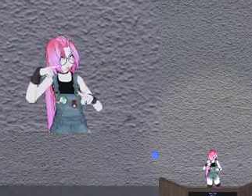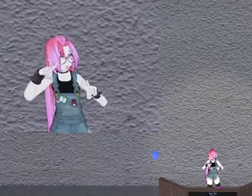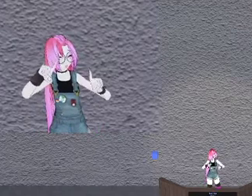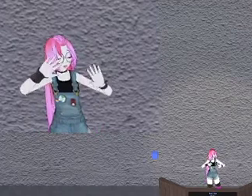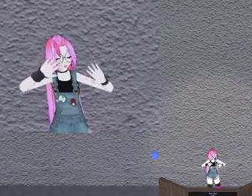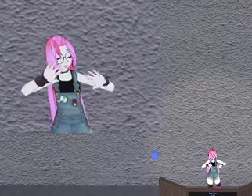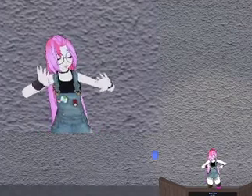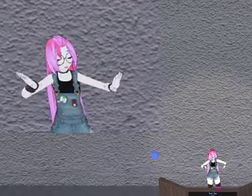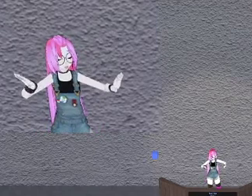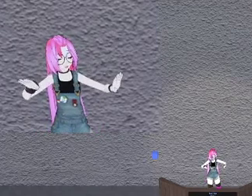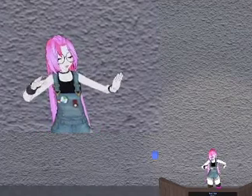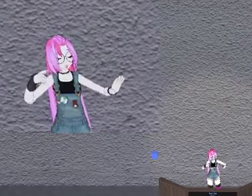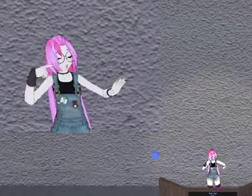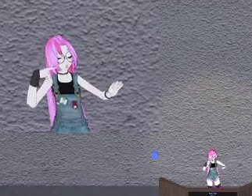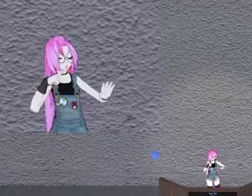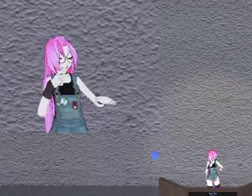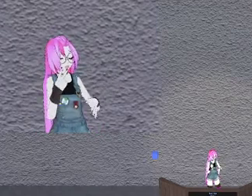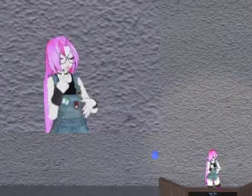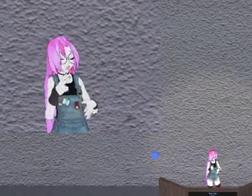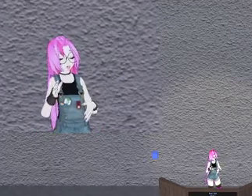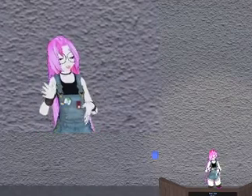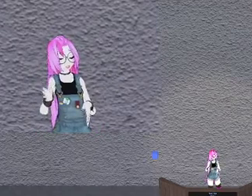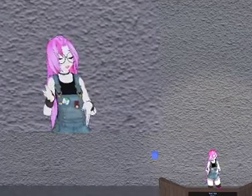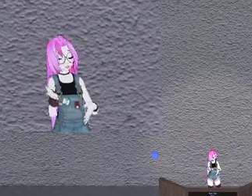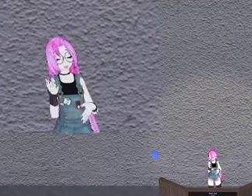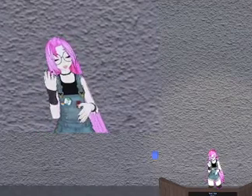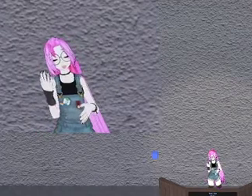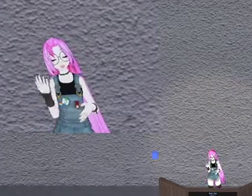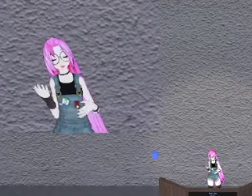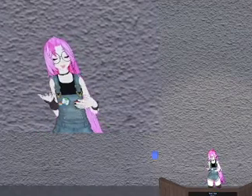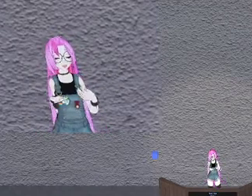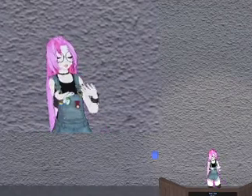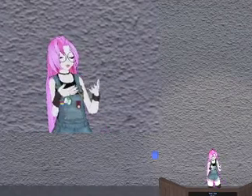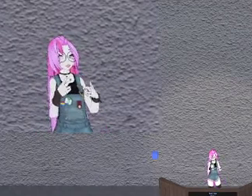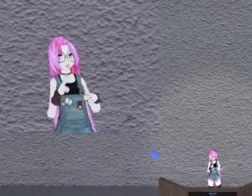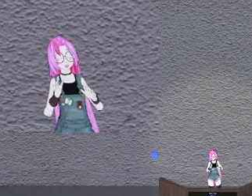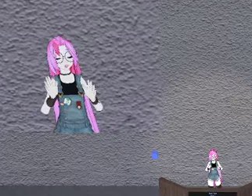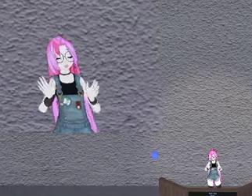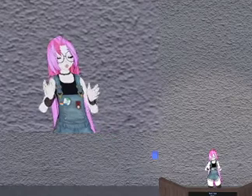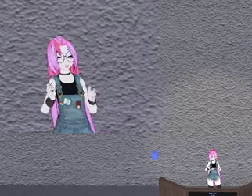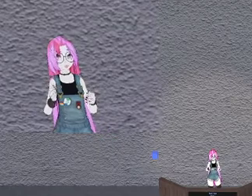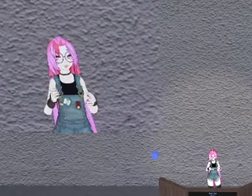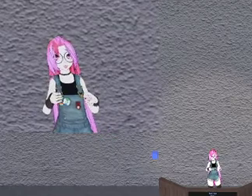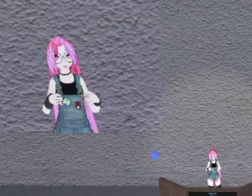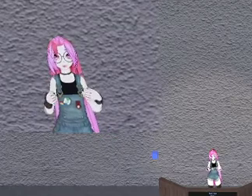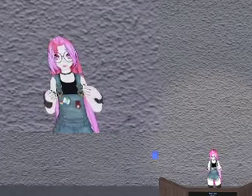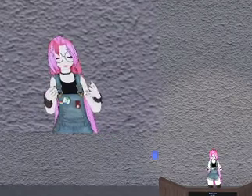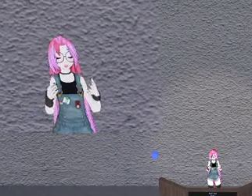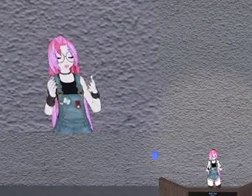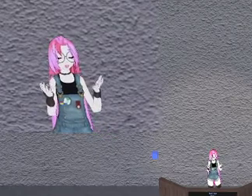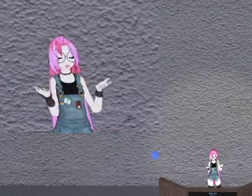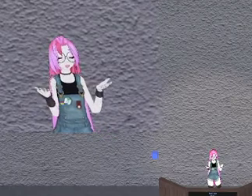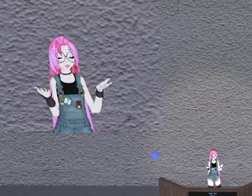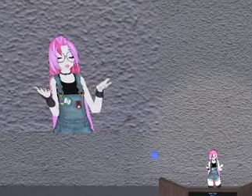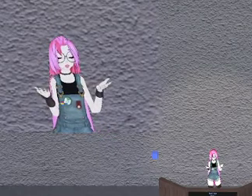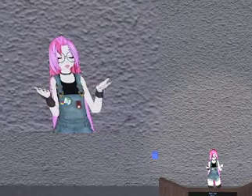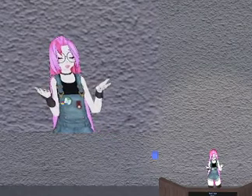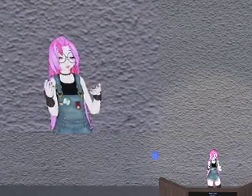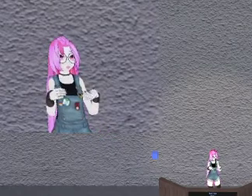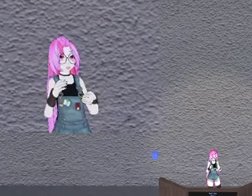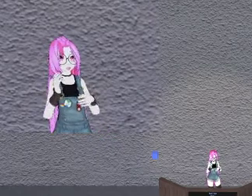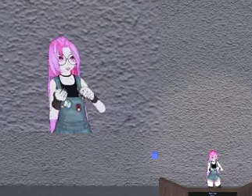has a different interpretation? So what if they see hooligan and they think of somebody who's